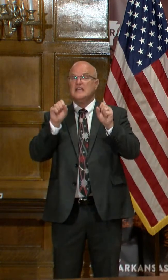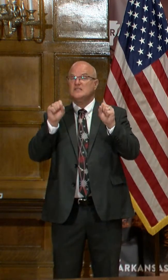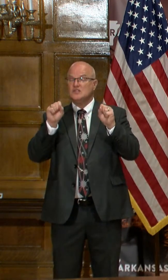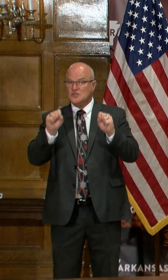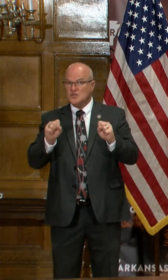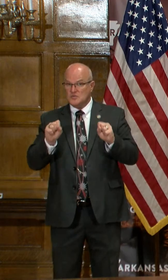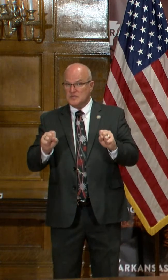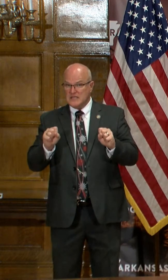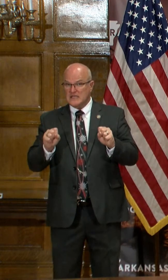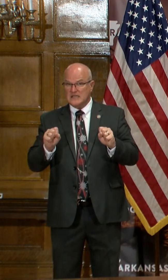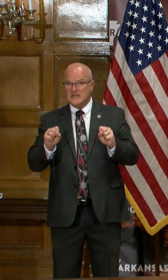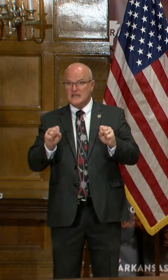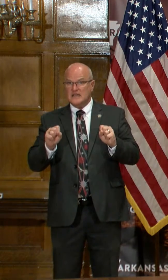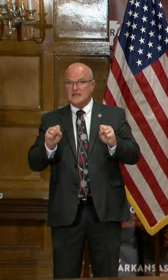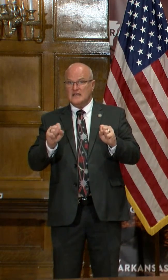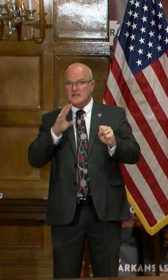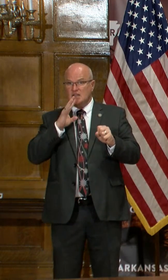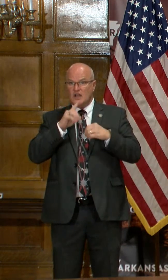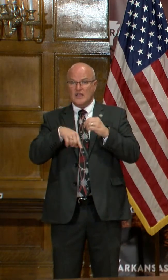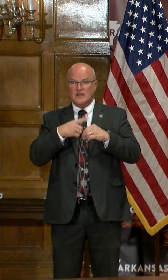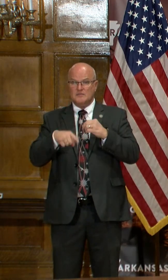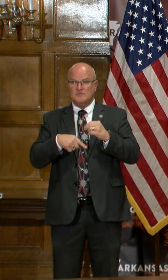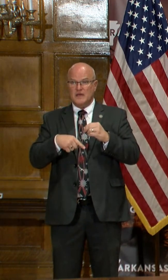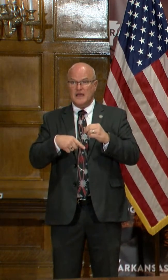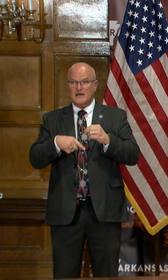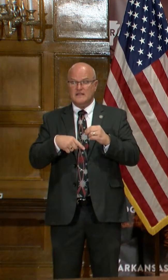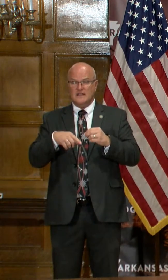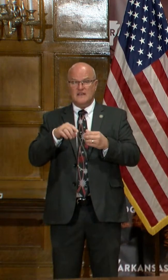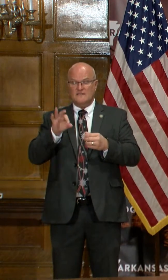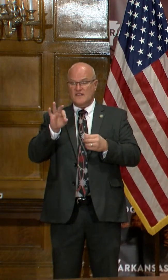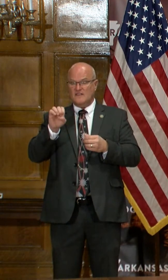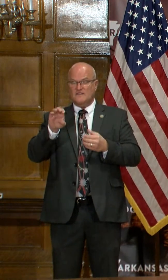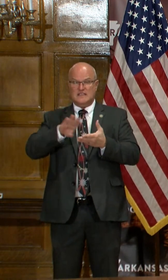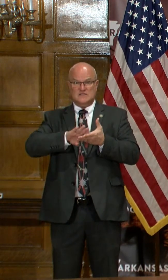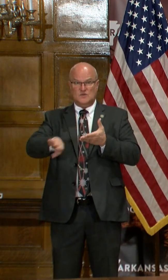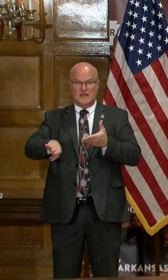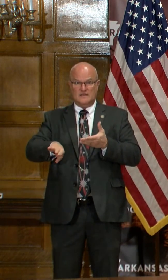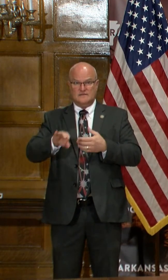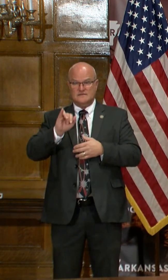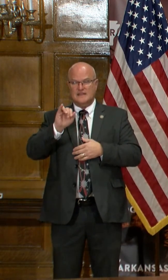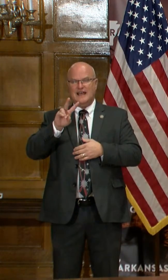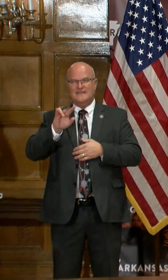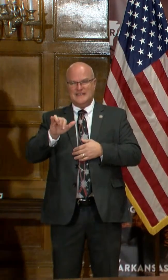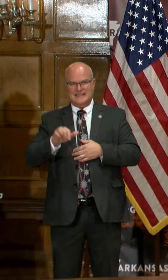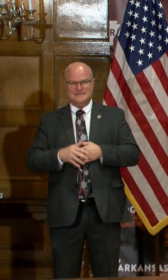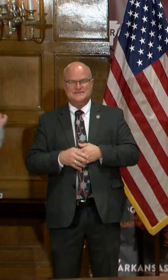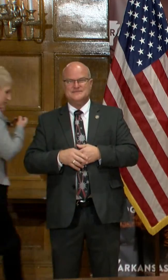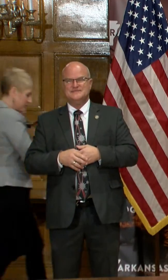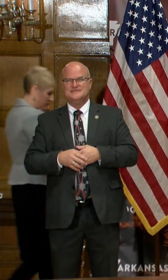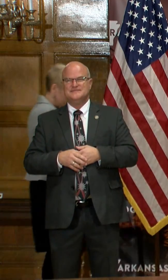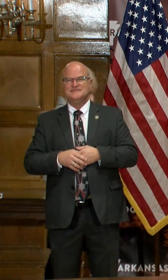be, do you have any numbers that we could be talking about that the fees could be waived? Ivy?